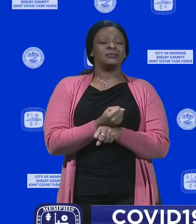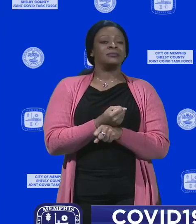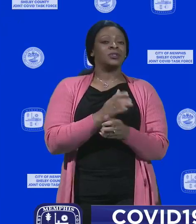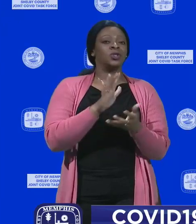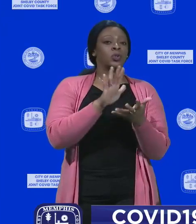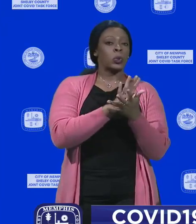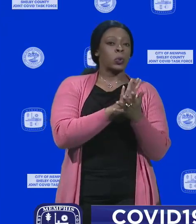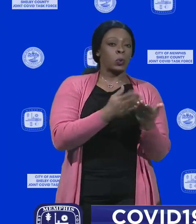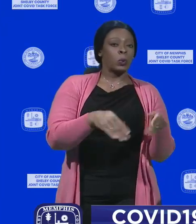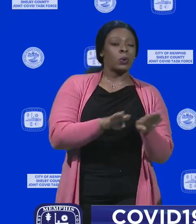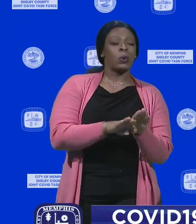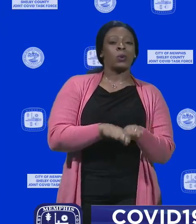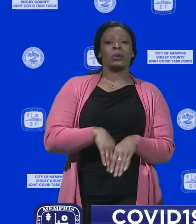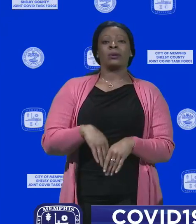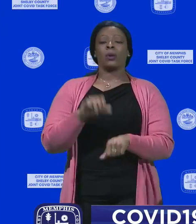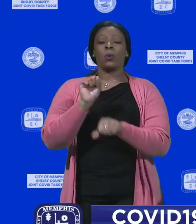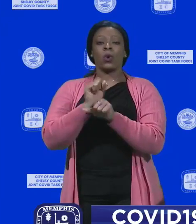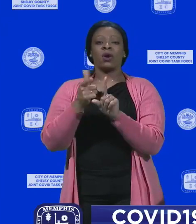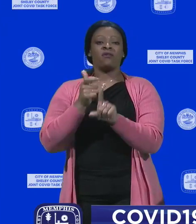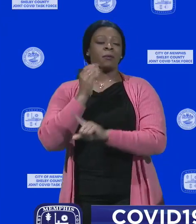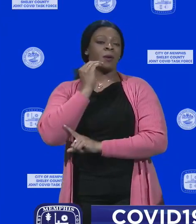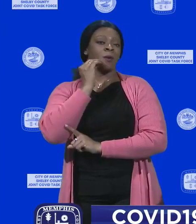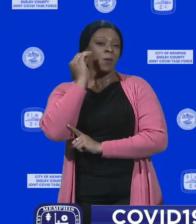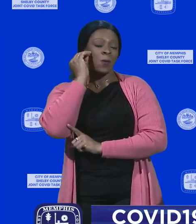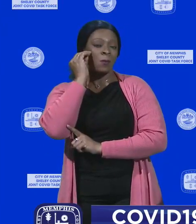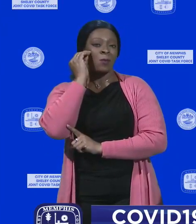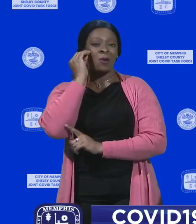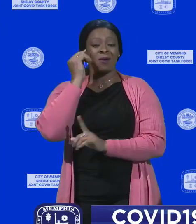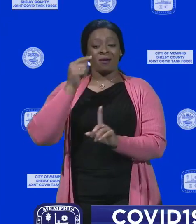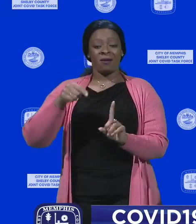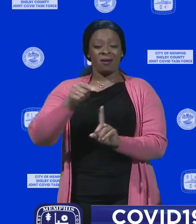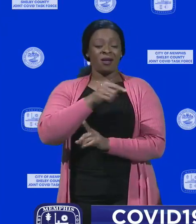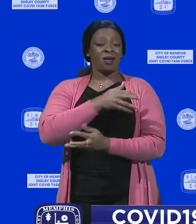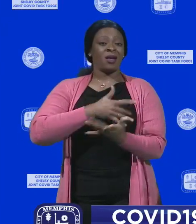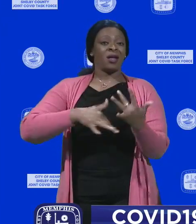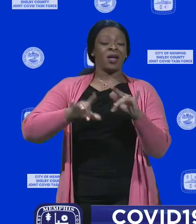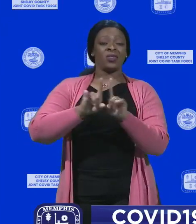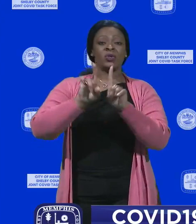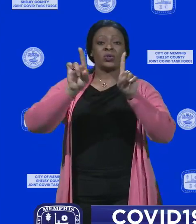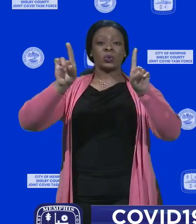school, the work from home, all of those social